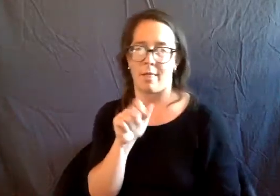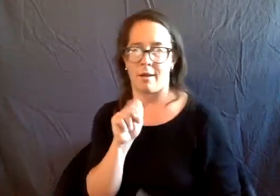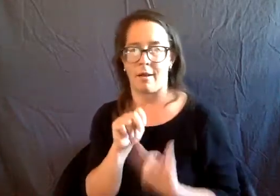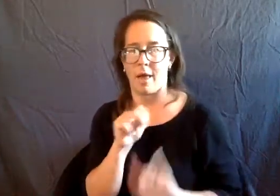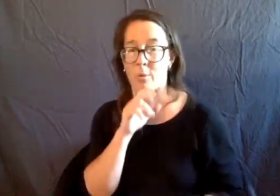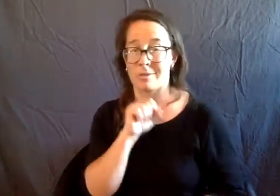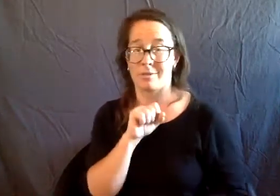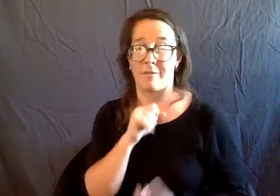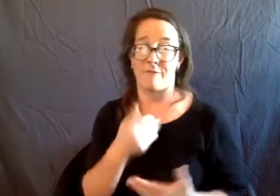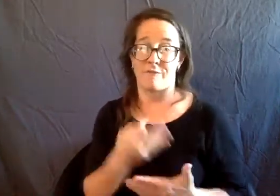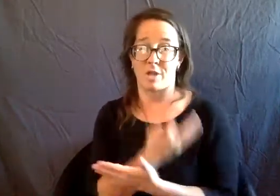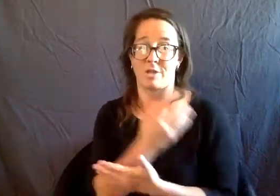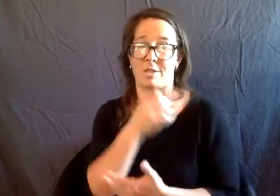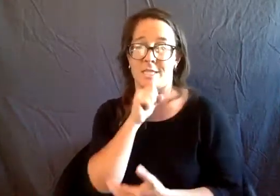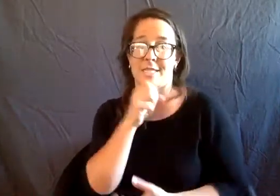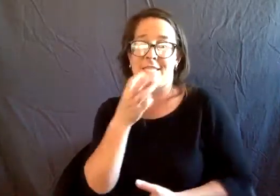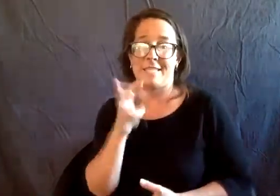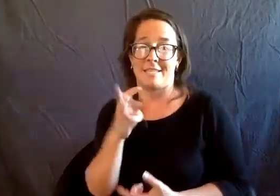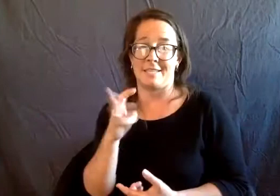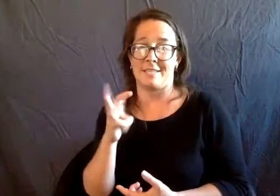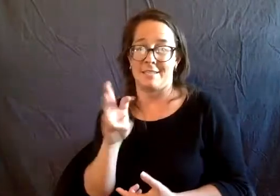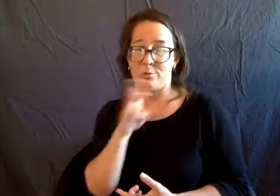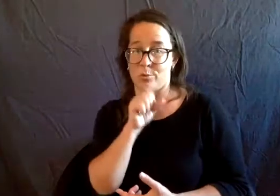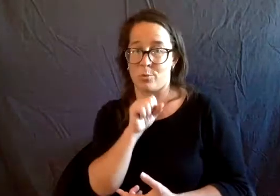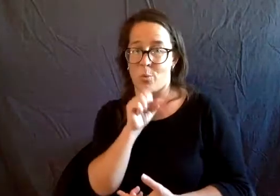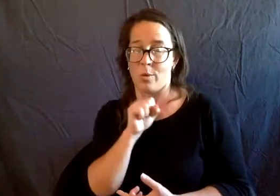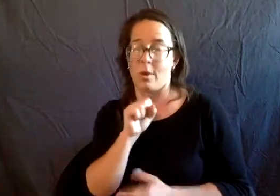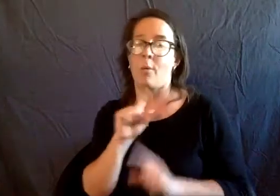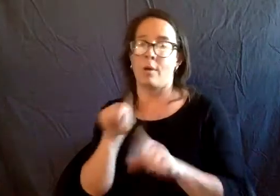a fresh 16 years old when that happened. And I came into an Al-Anon meeting